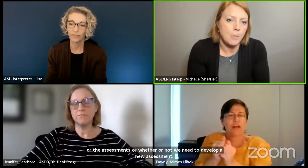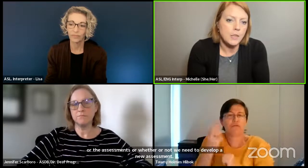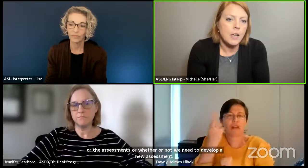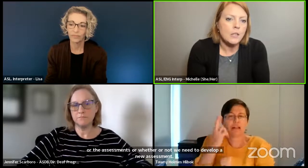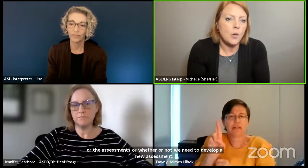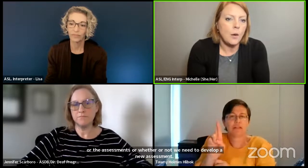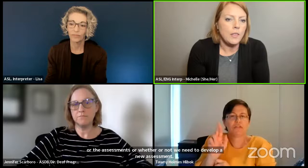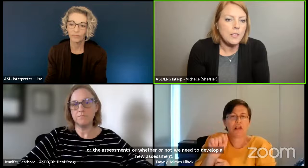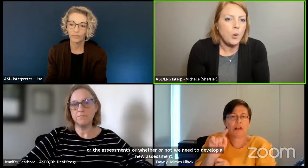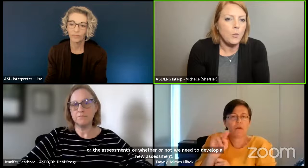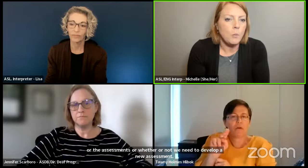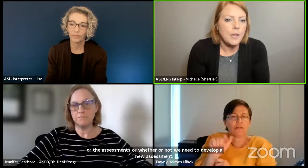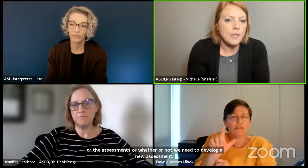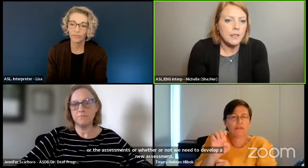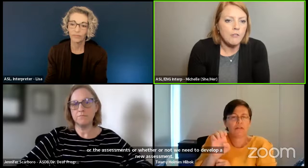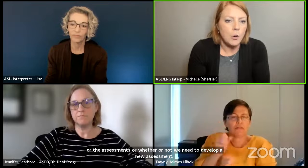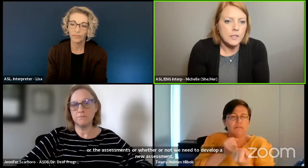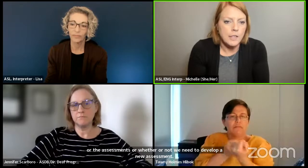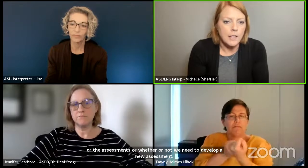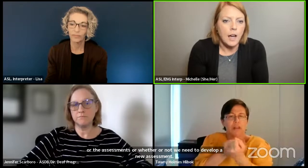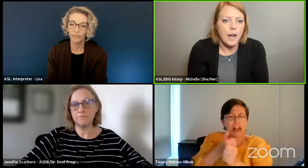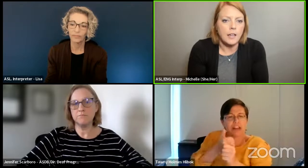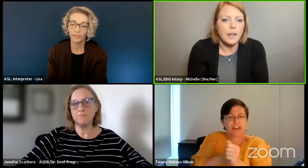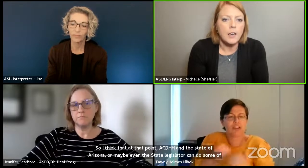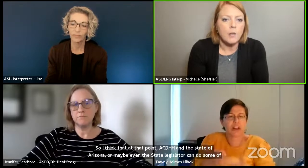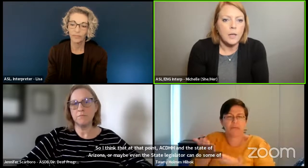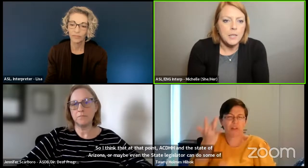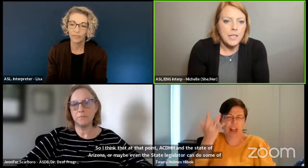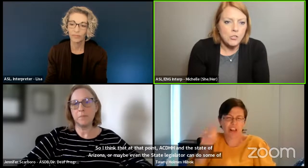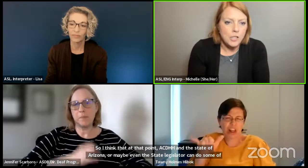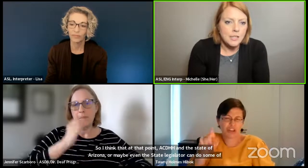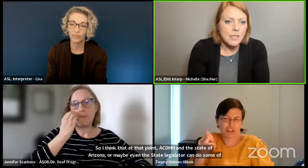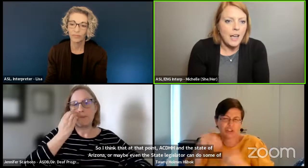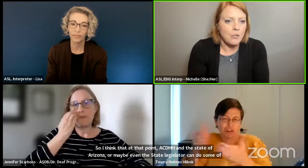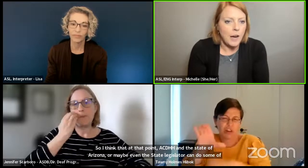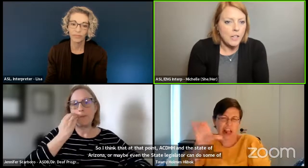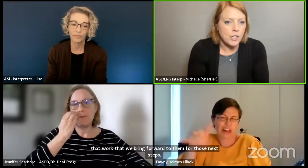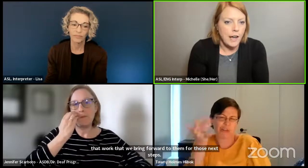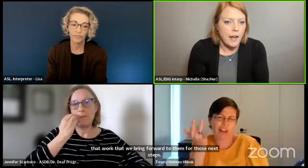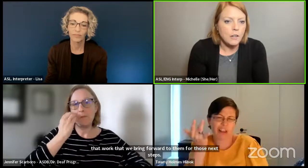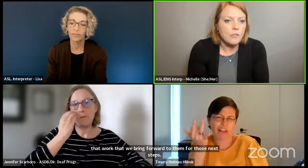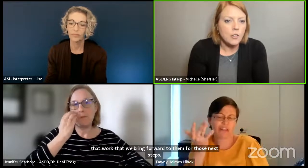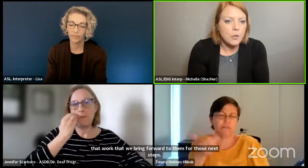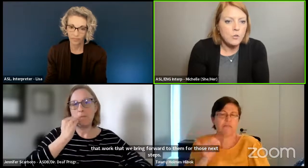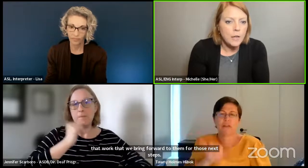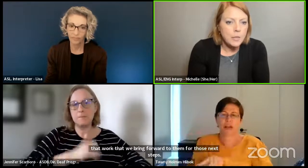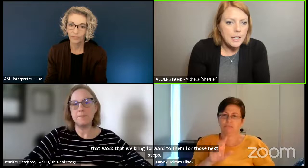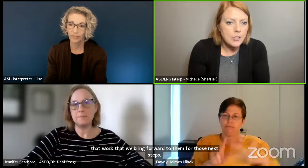next steps. So at this point, we're basically focusing on recommendations and rationale for those